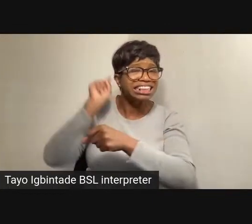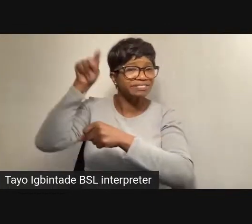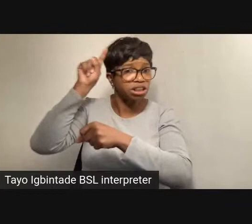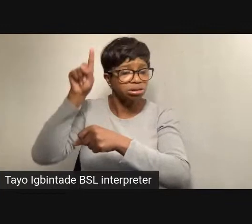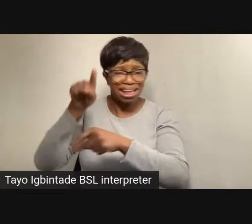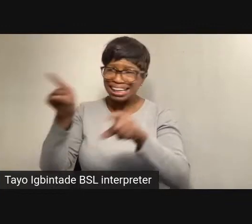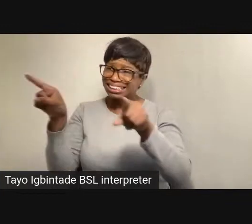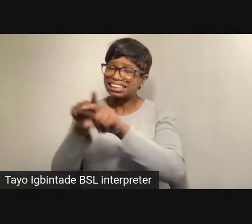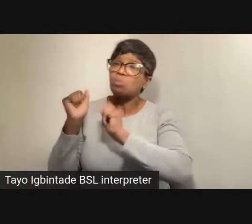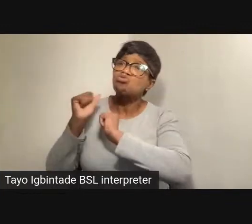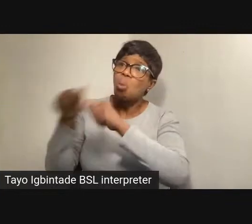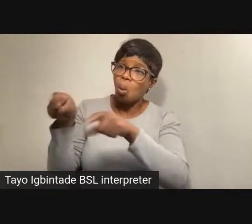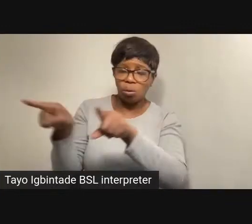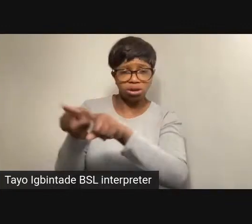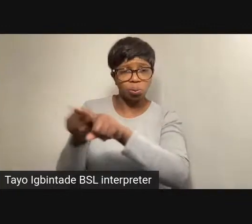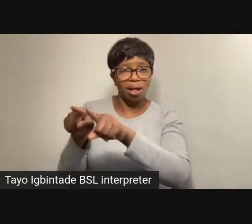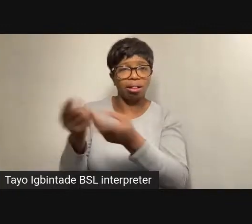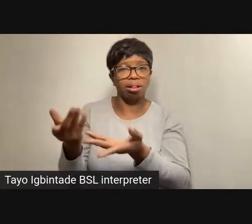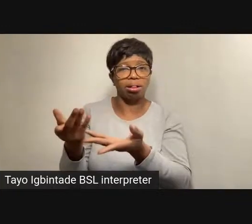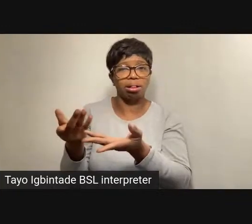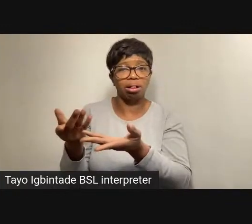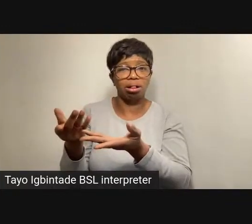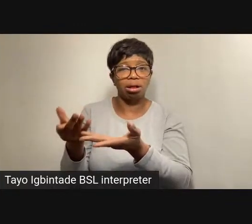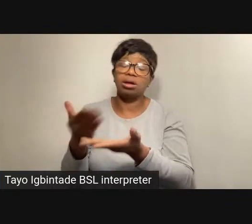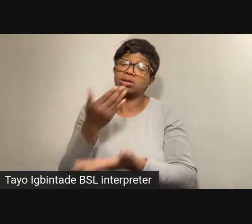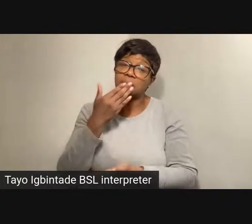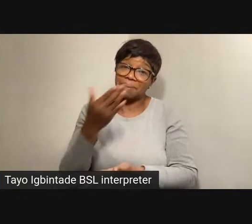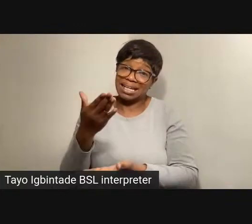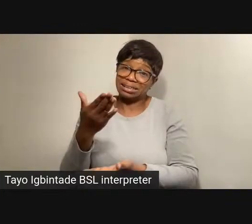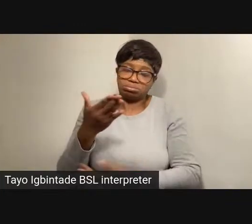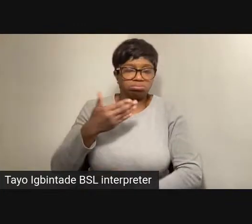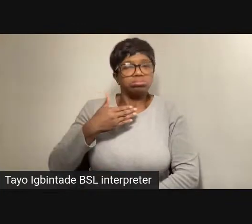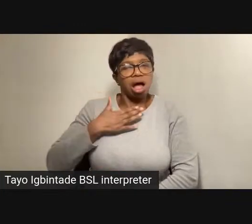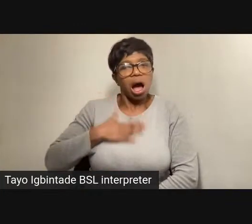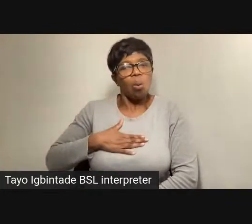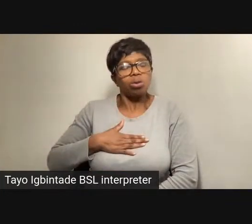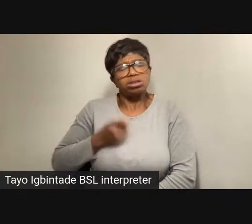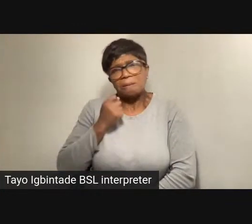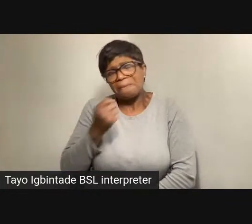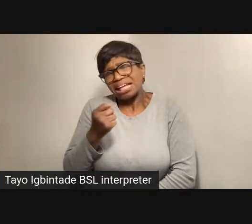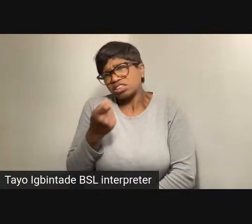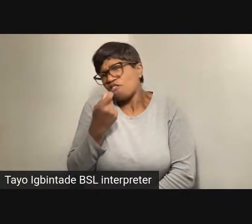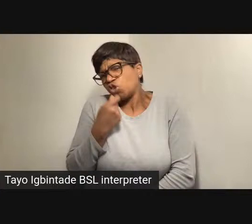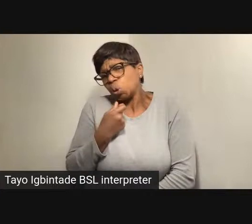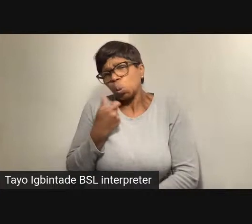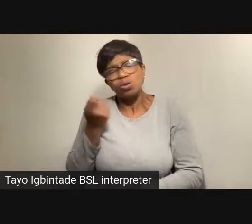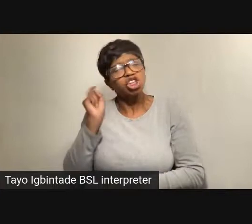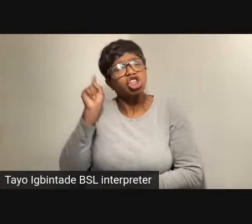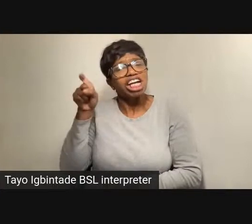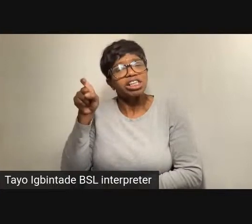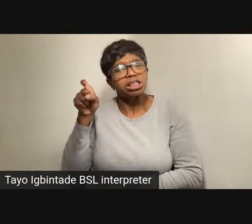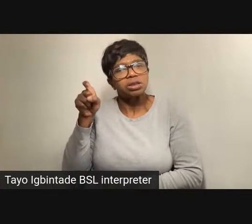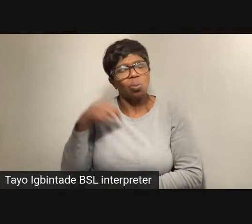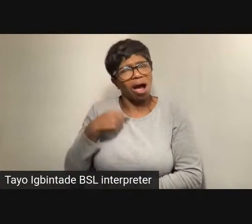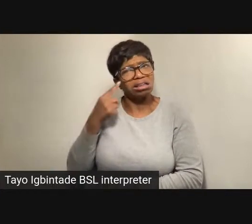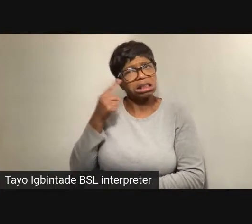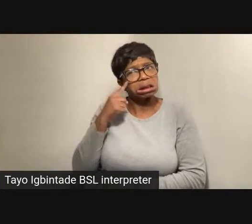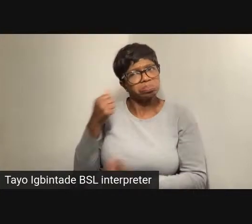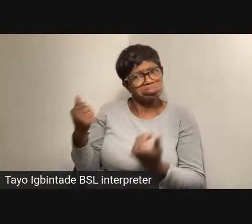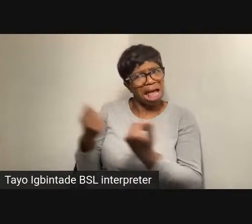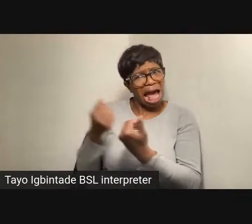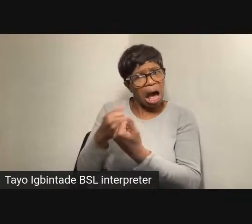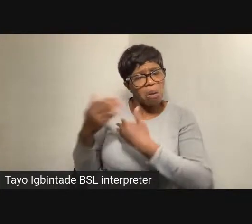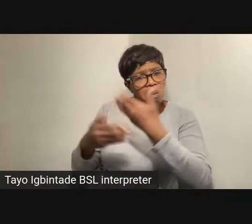measure. And so allow me to make some final suggestions where I see these